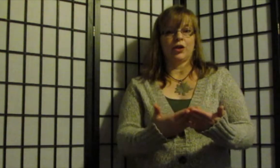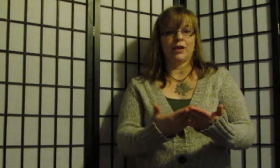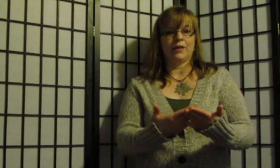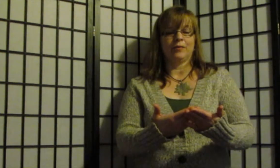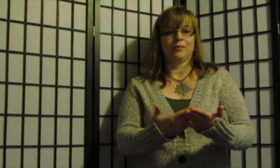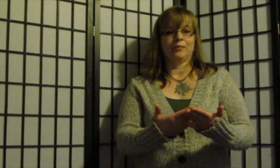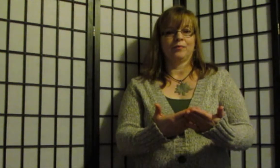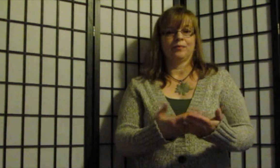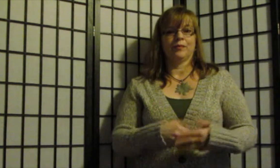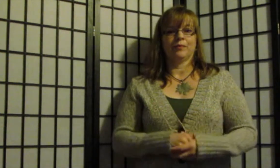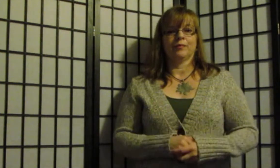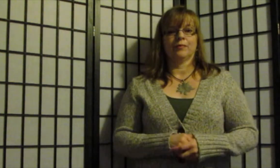Good.